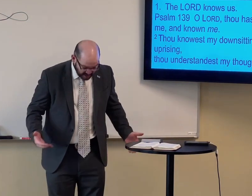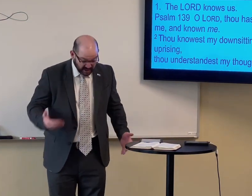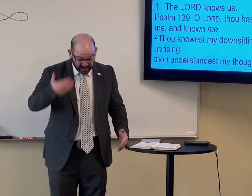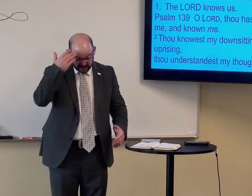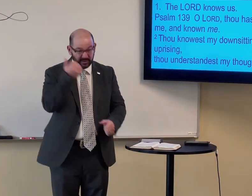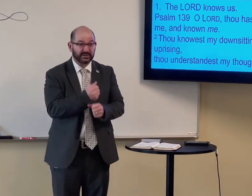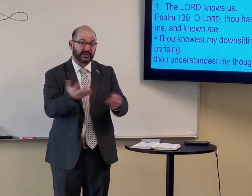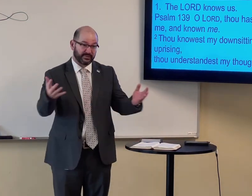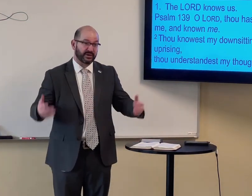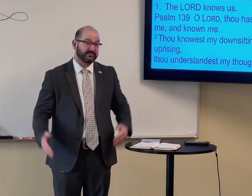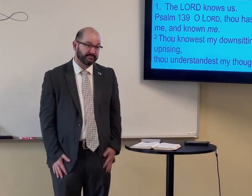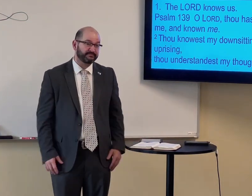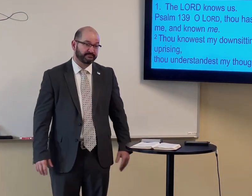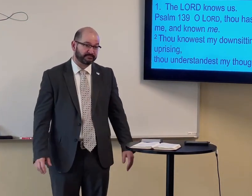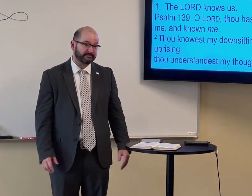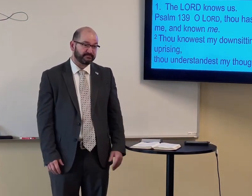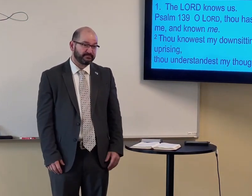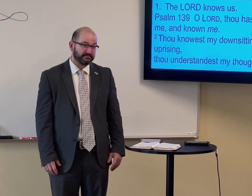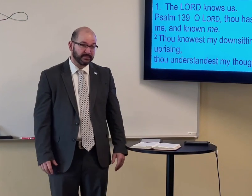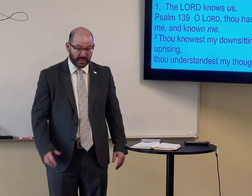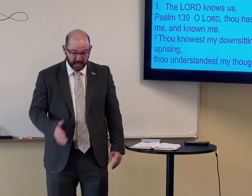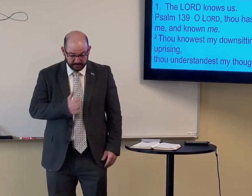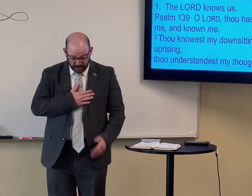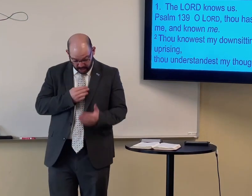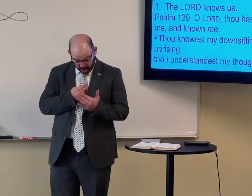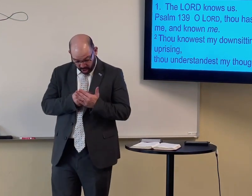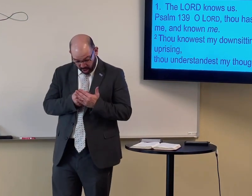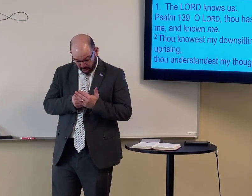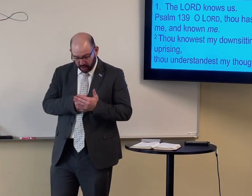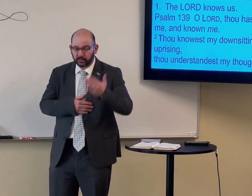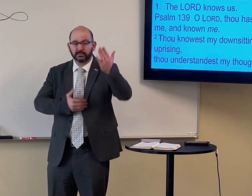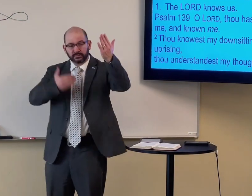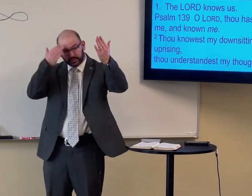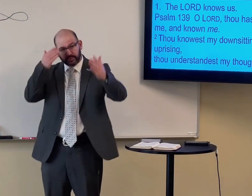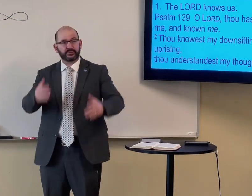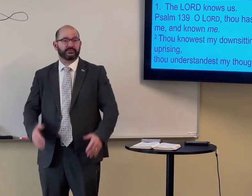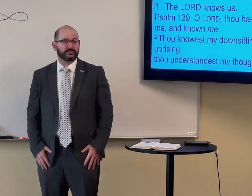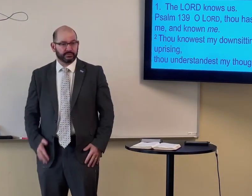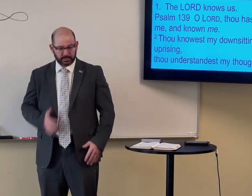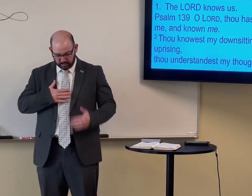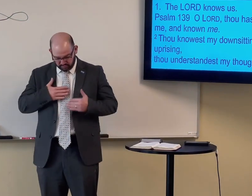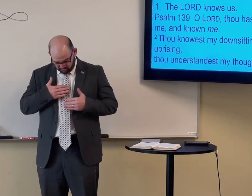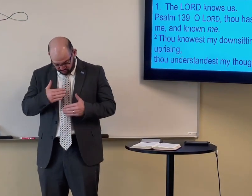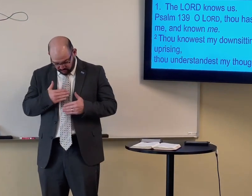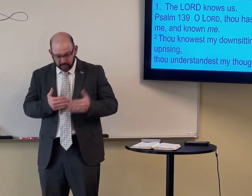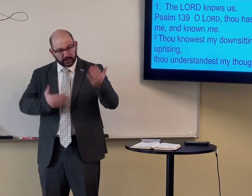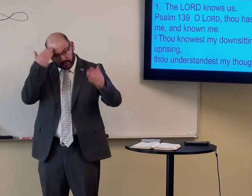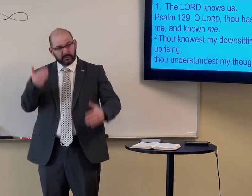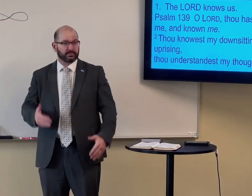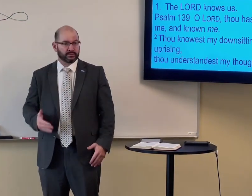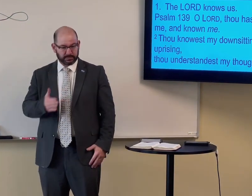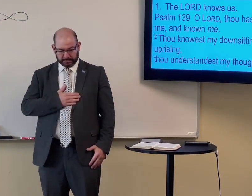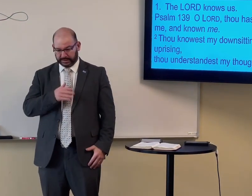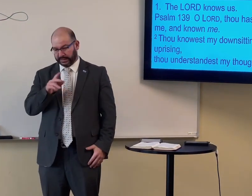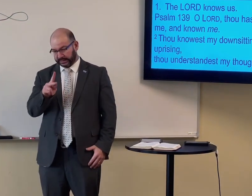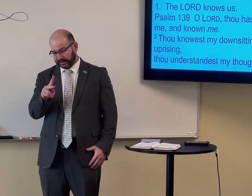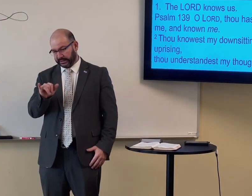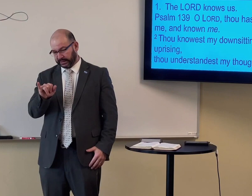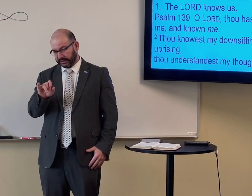My body? Yeah, he understands everything about that. My heart? God knows it. My lungs, you know, my breathing?